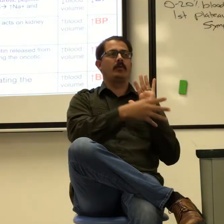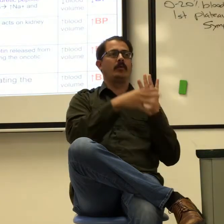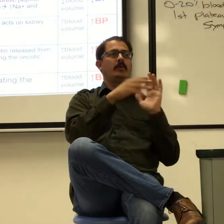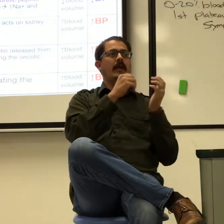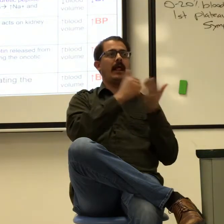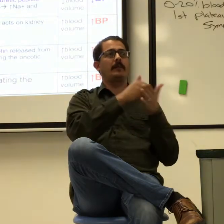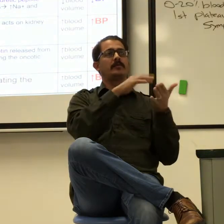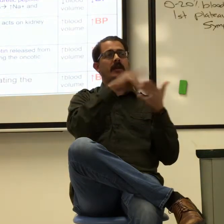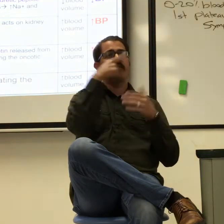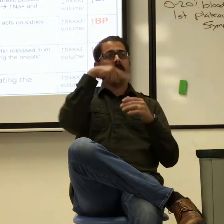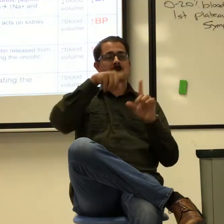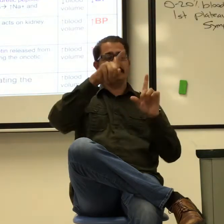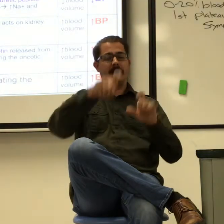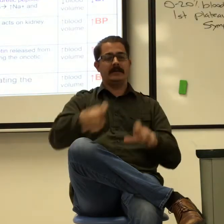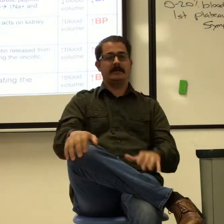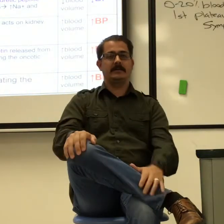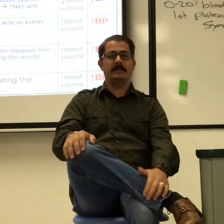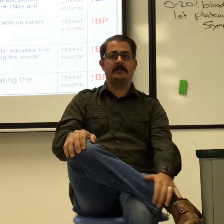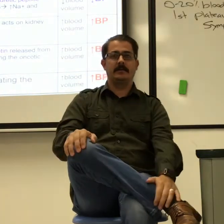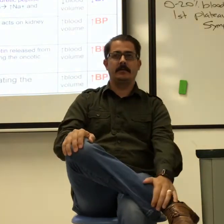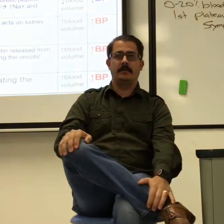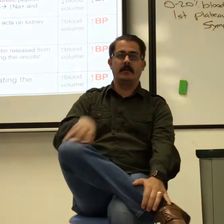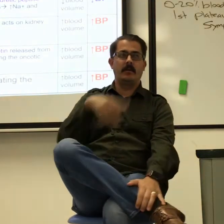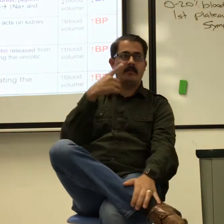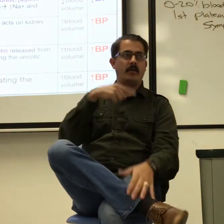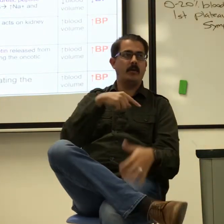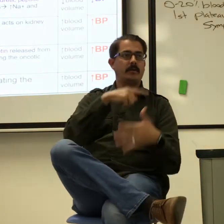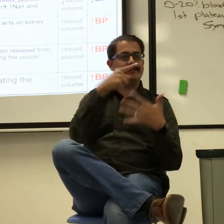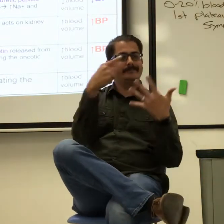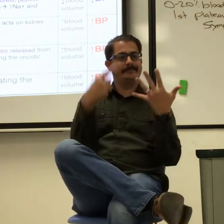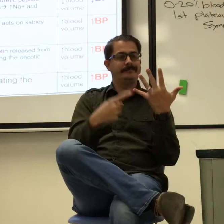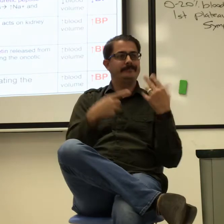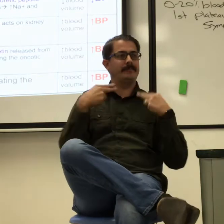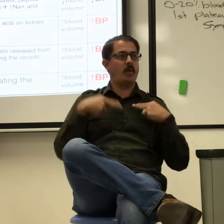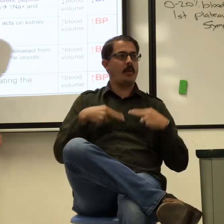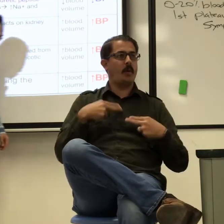this test for those hormones.